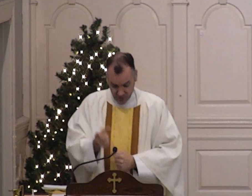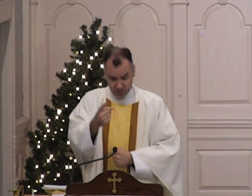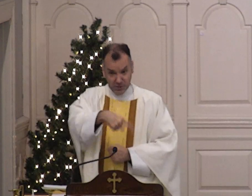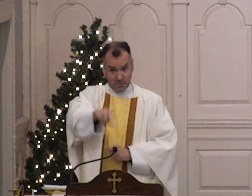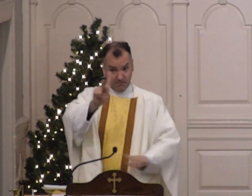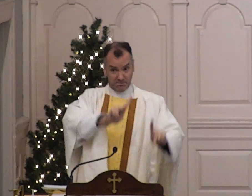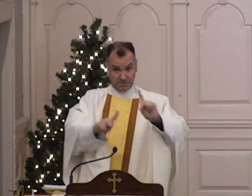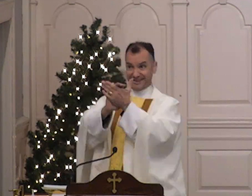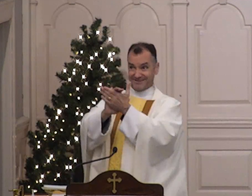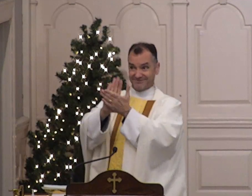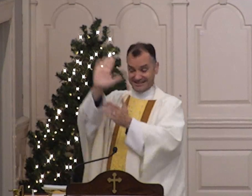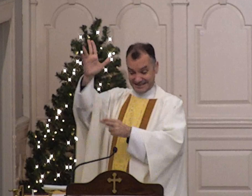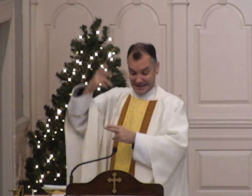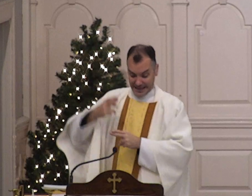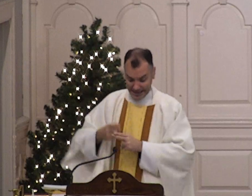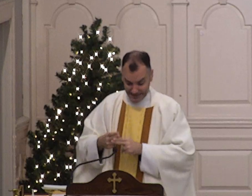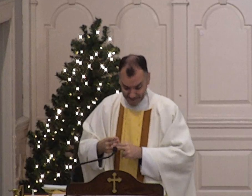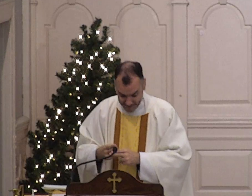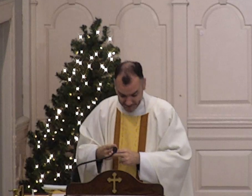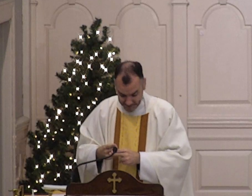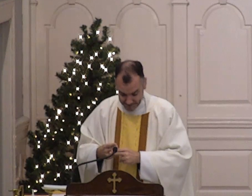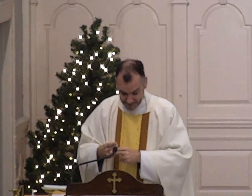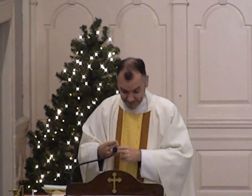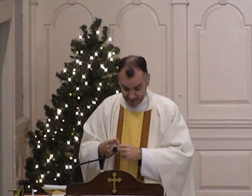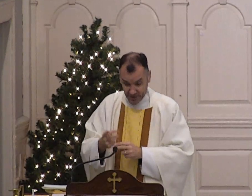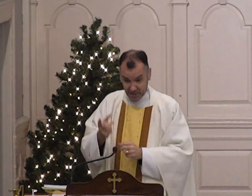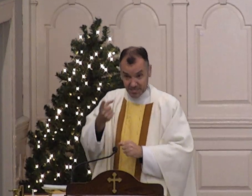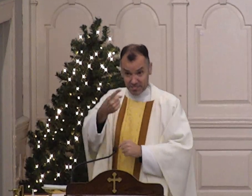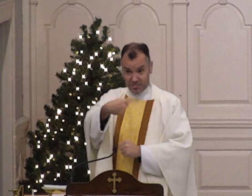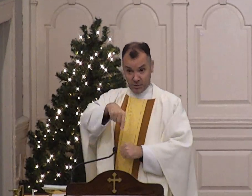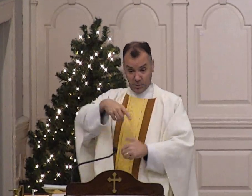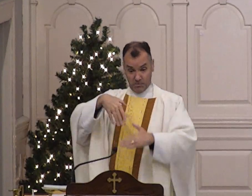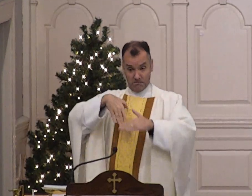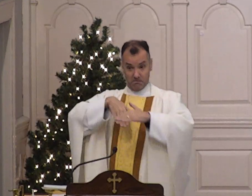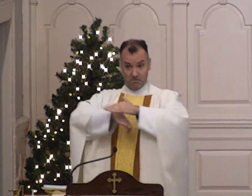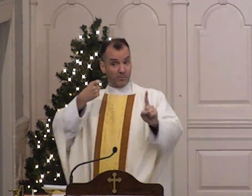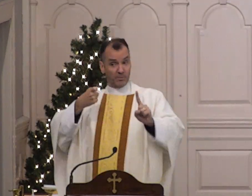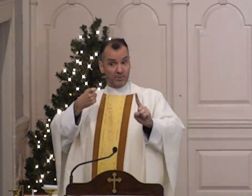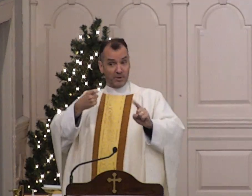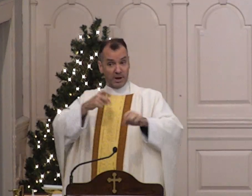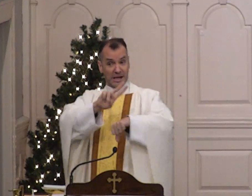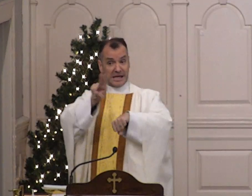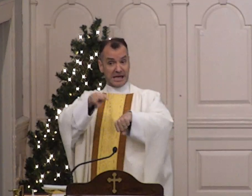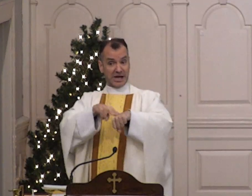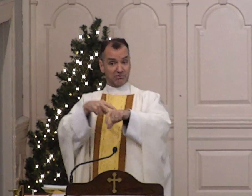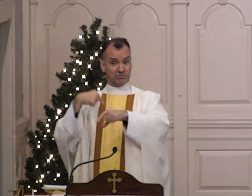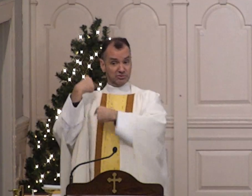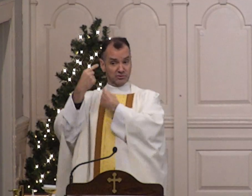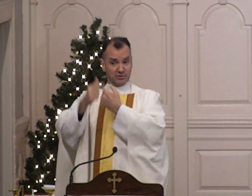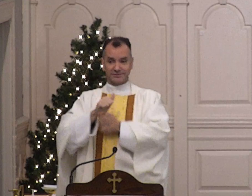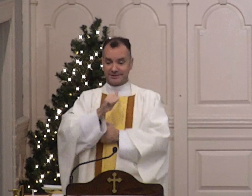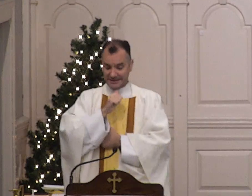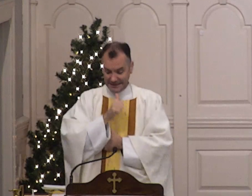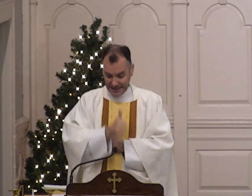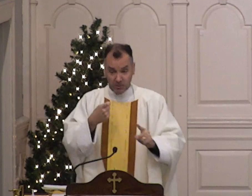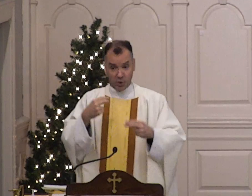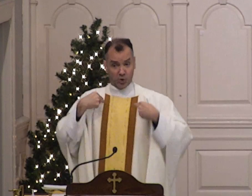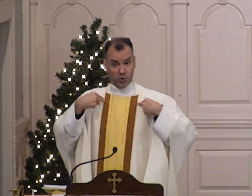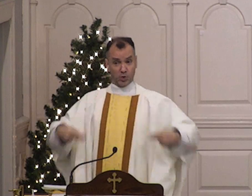To those who believe in his name, who were born not by natural